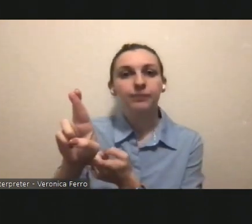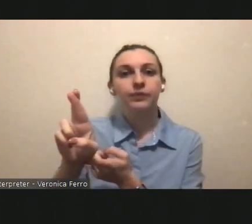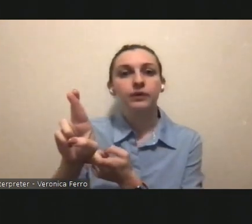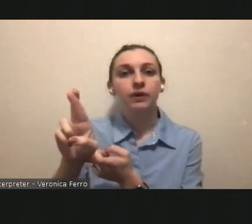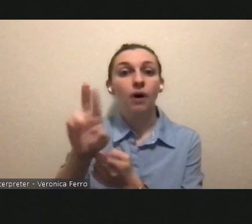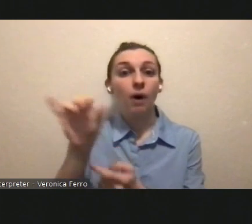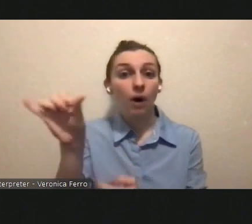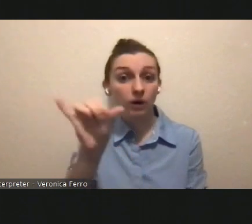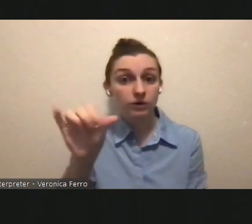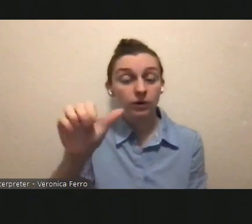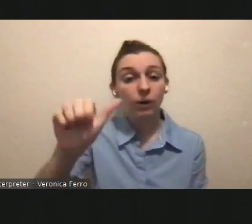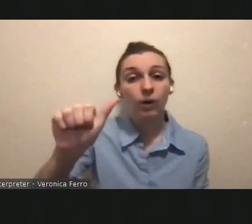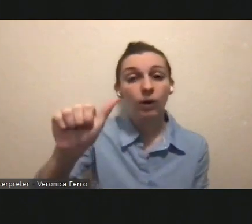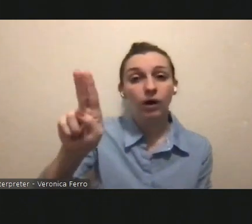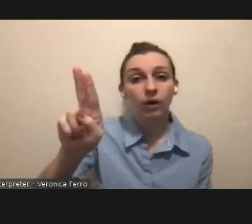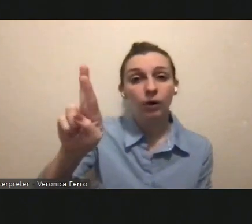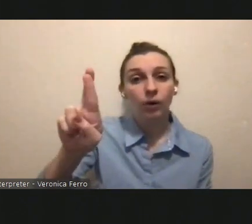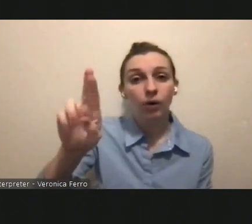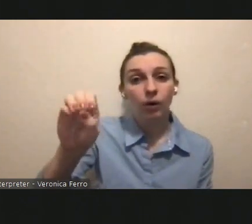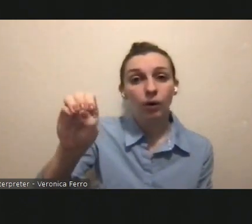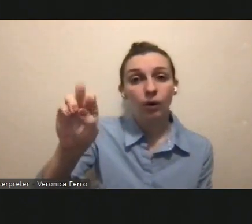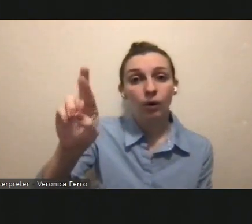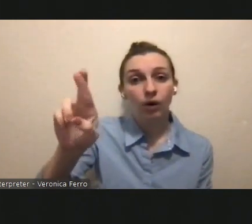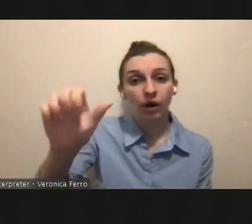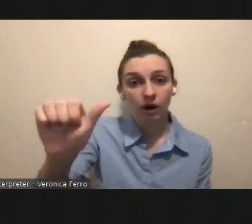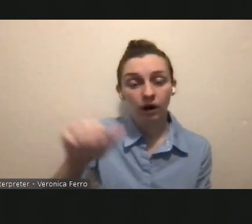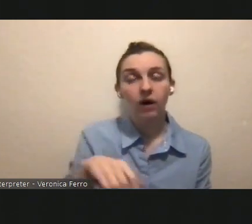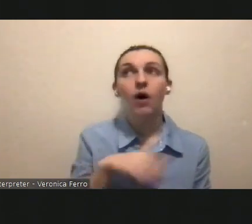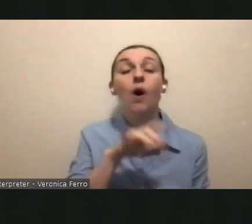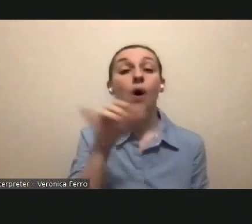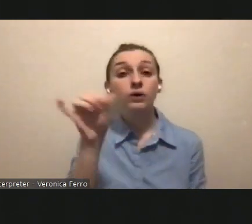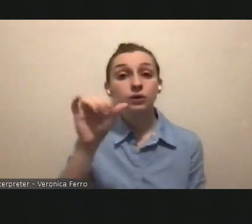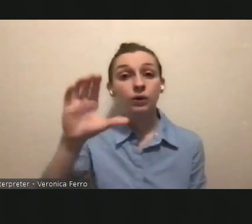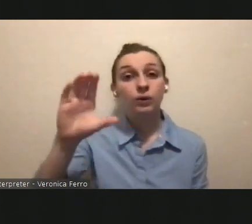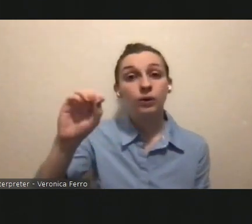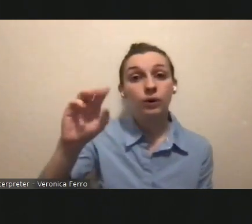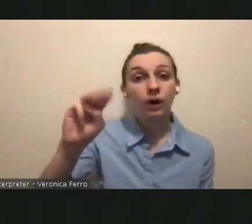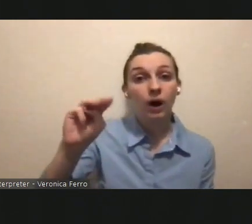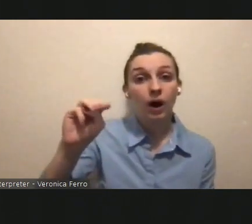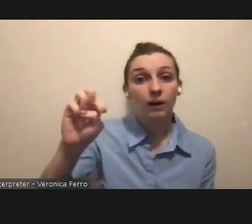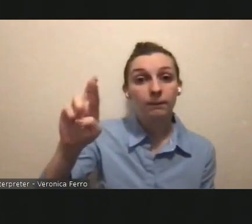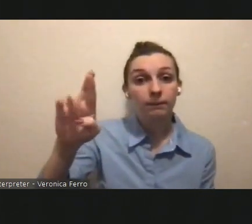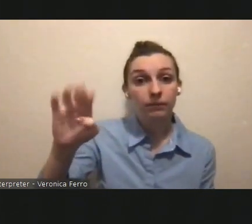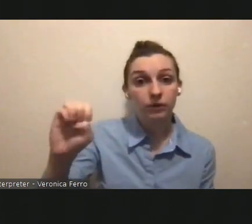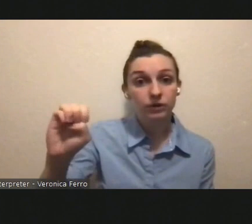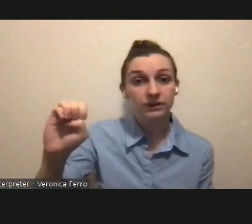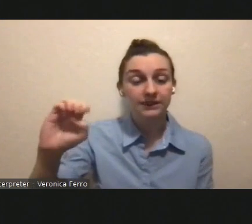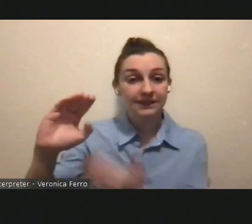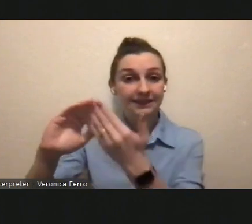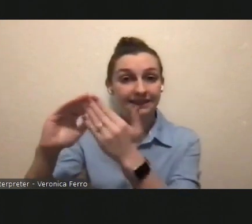in Aurora, also Commerce City, and then a system that is shared between Lakewood and Denver.